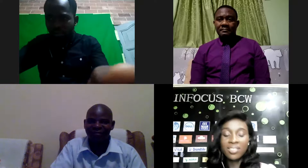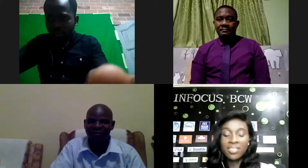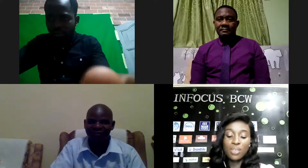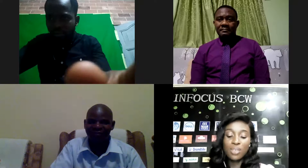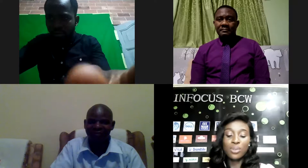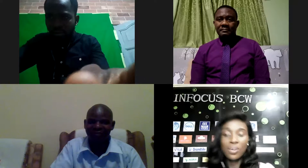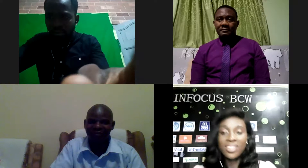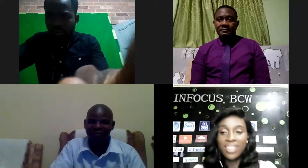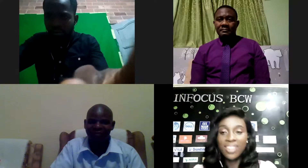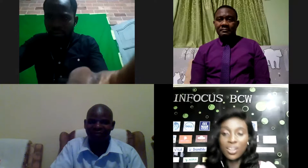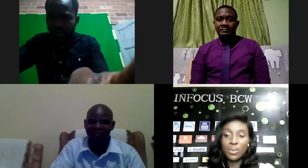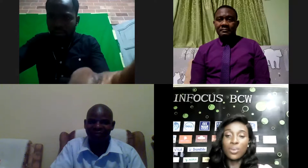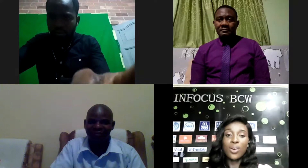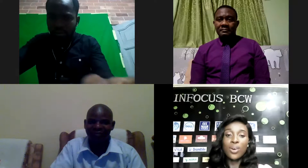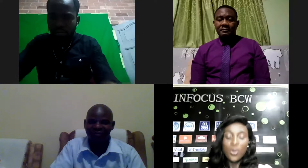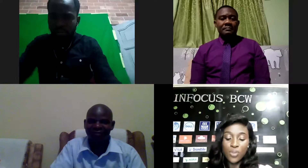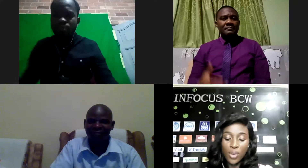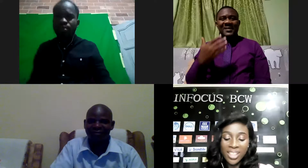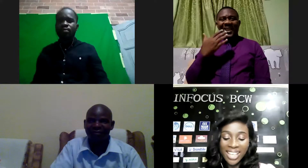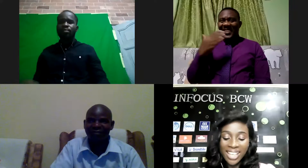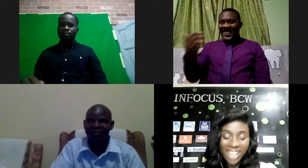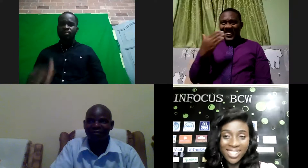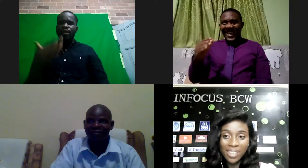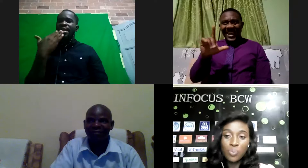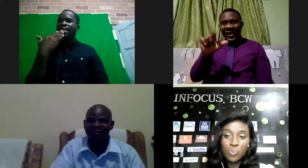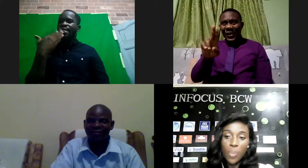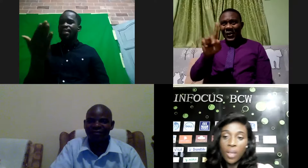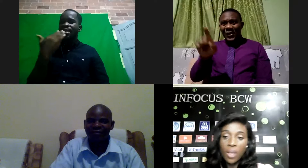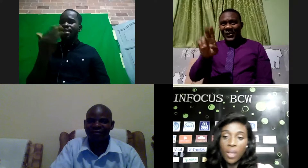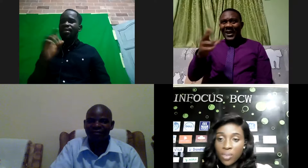Okay, thank you so much. Thank you for the answer.